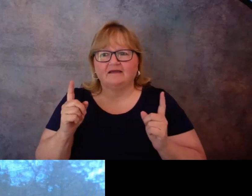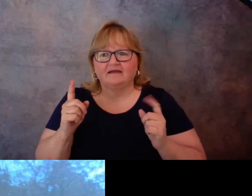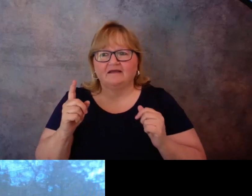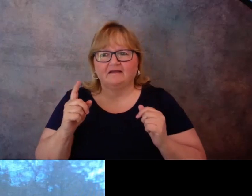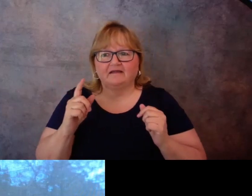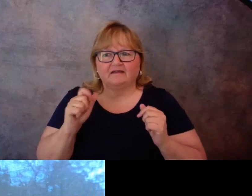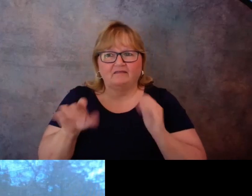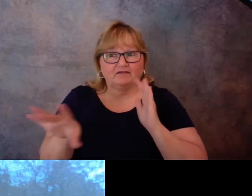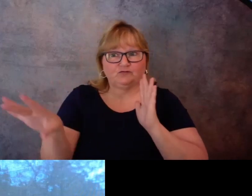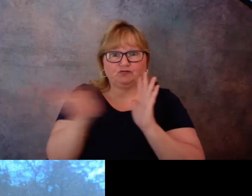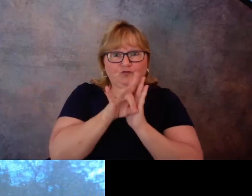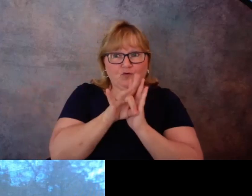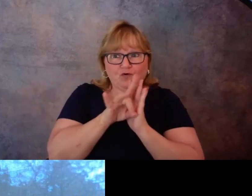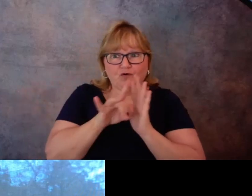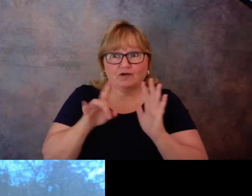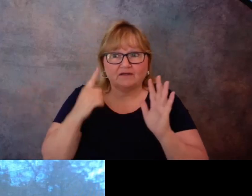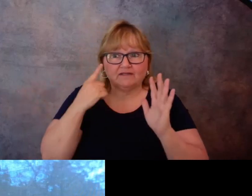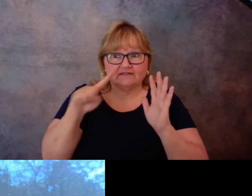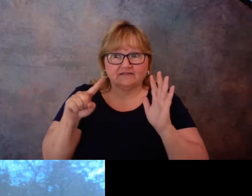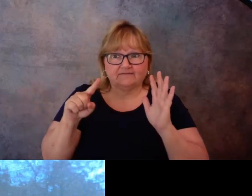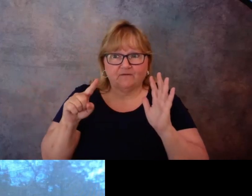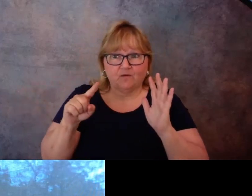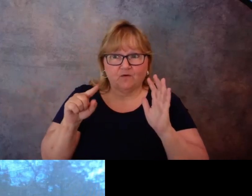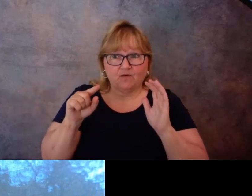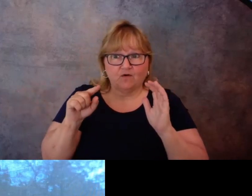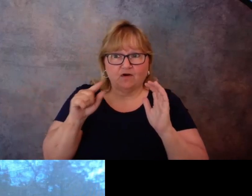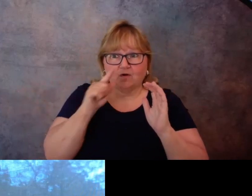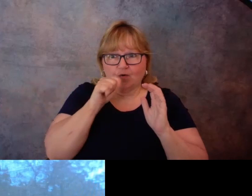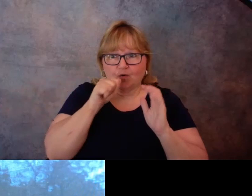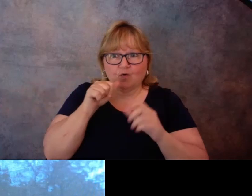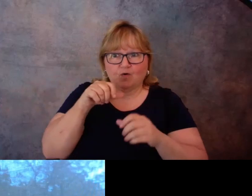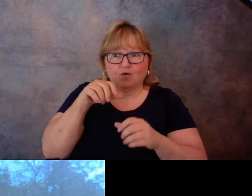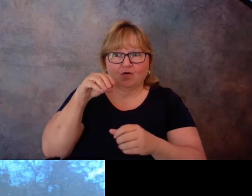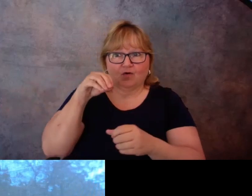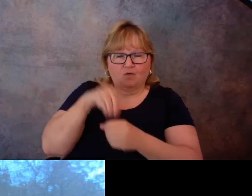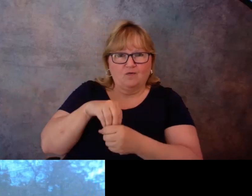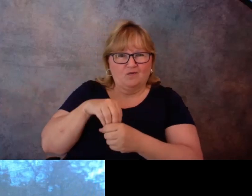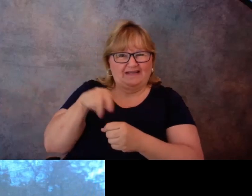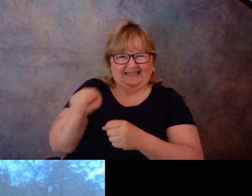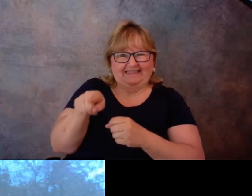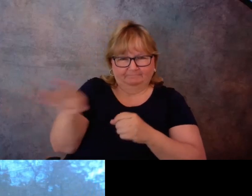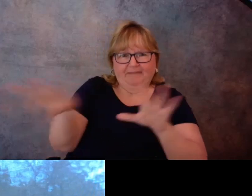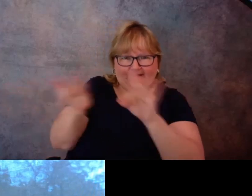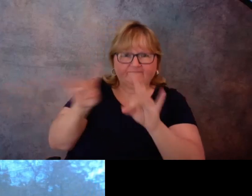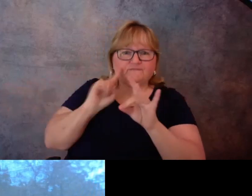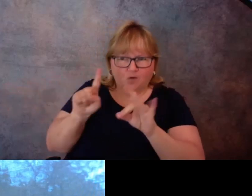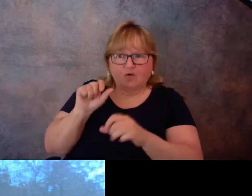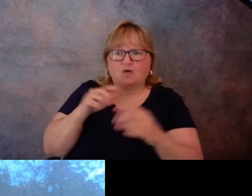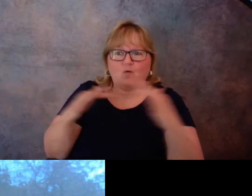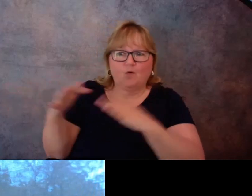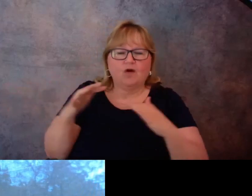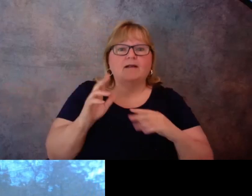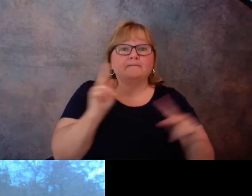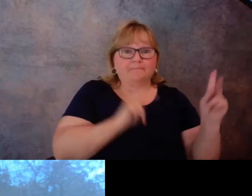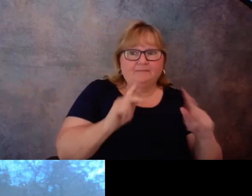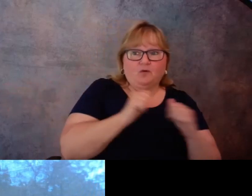can be hugely traumatizing on persons with psychosocial disabilities, civilians with